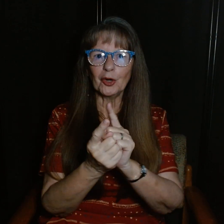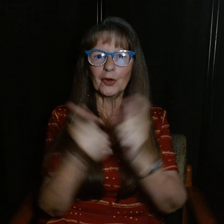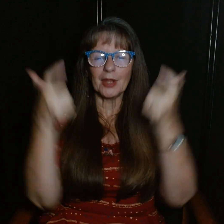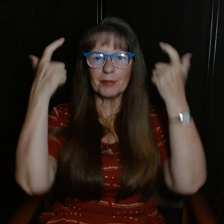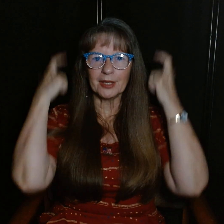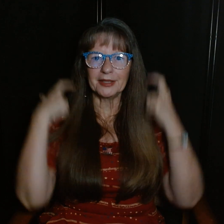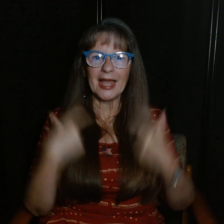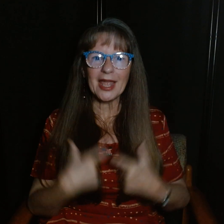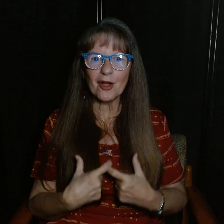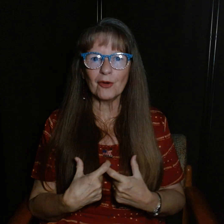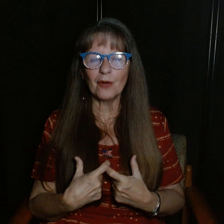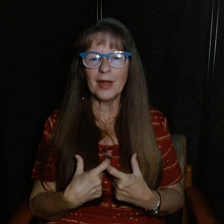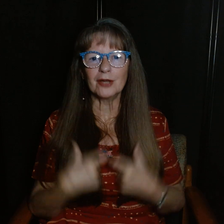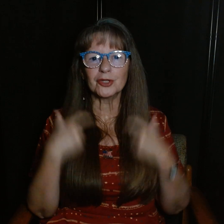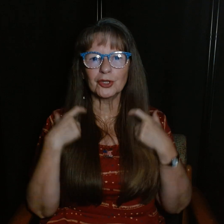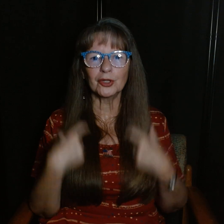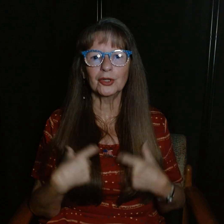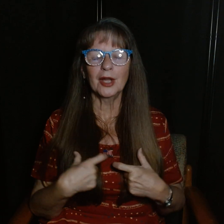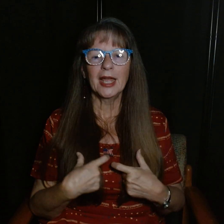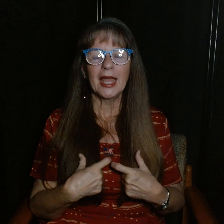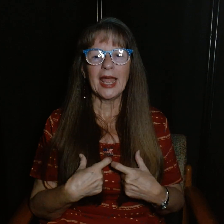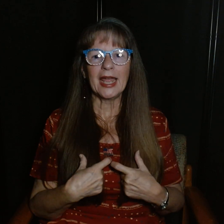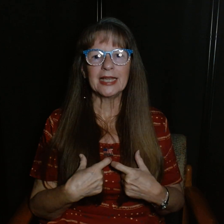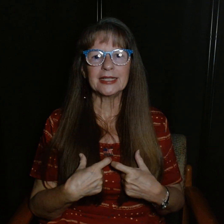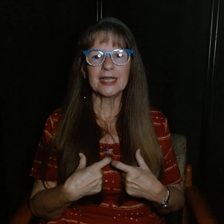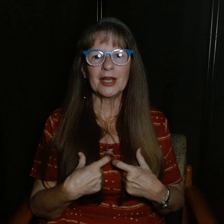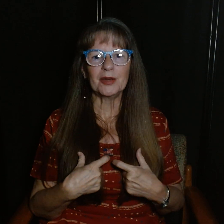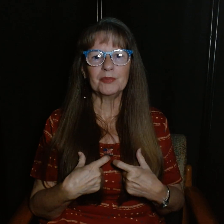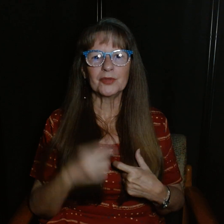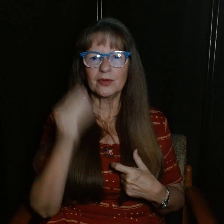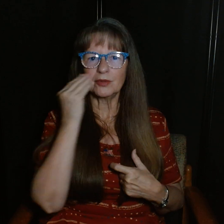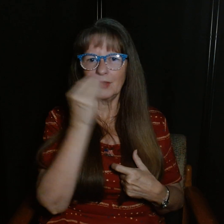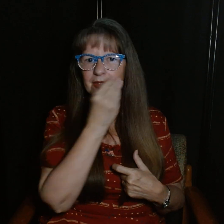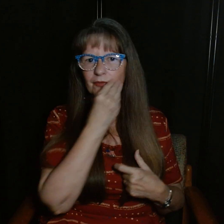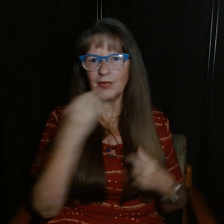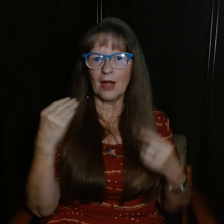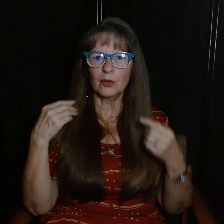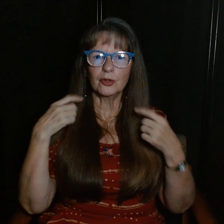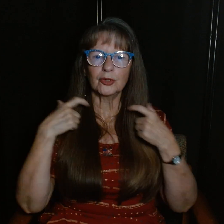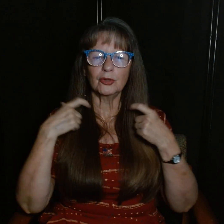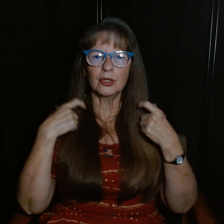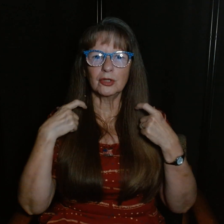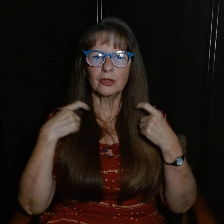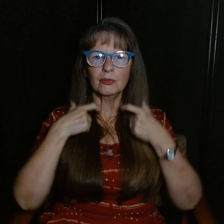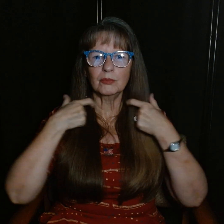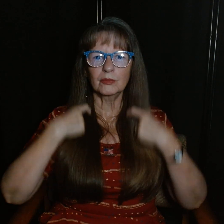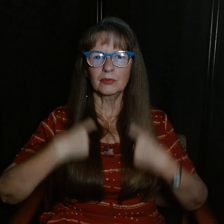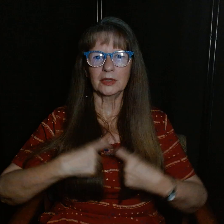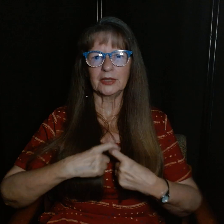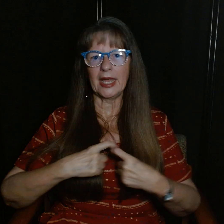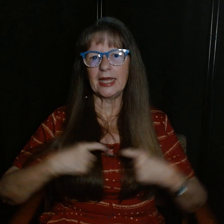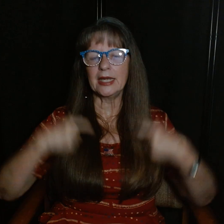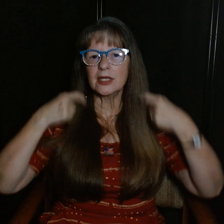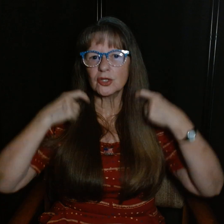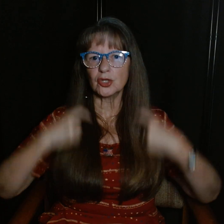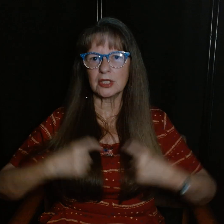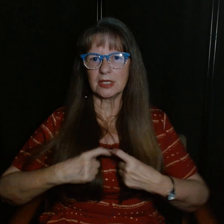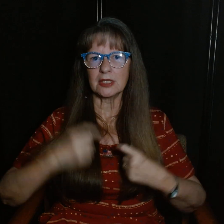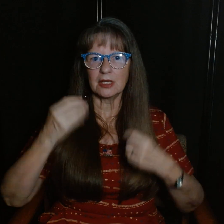they put a lei around her, and so that's flowers. You could do the lei. It is just this, and it's